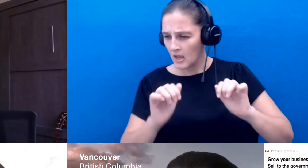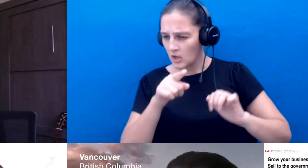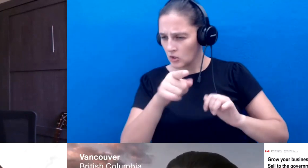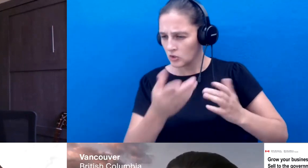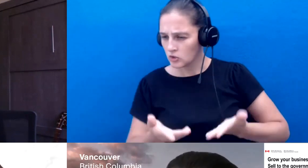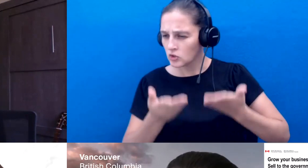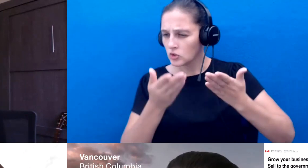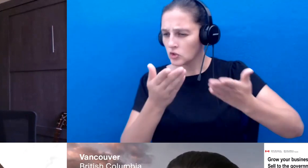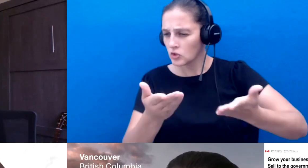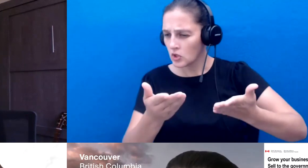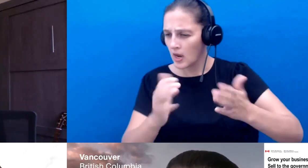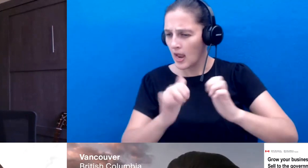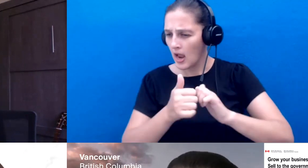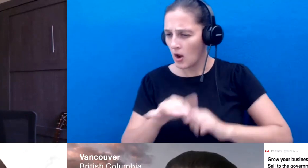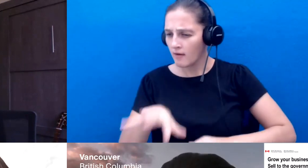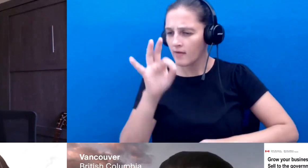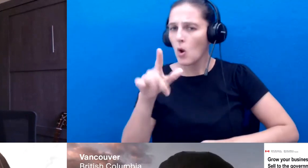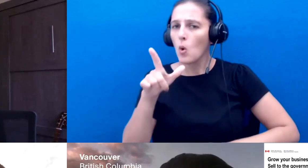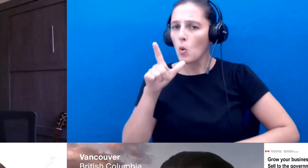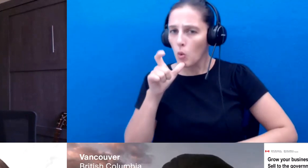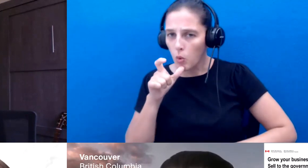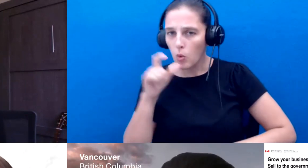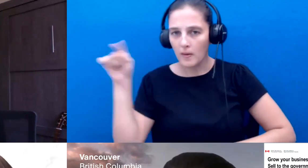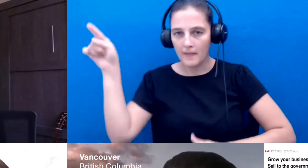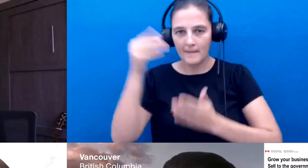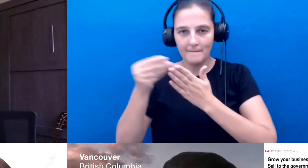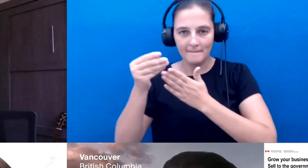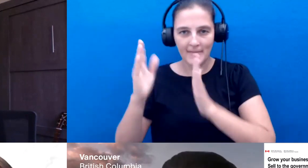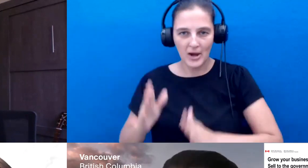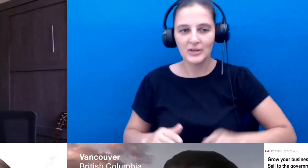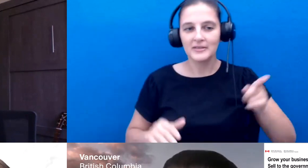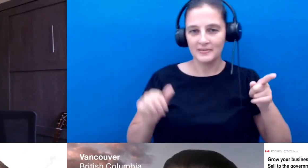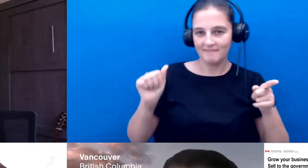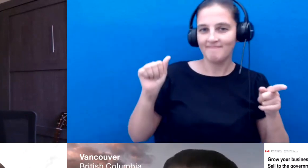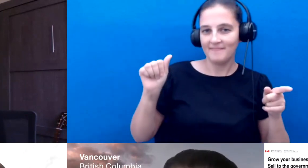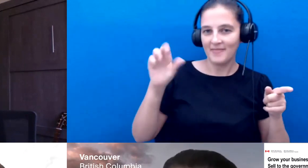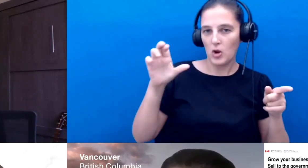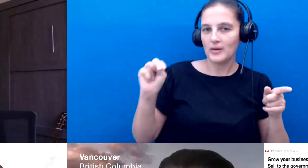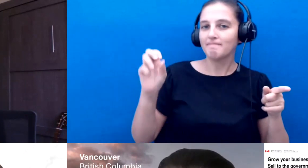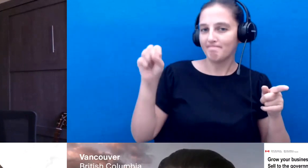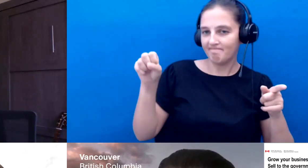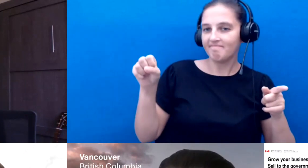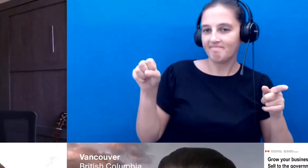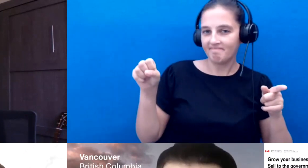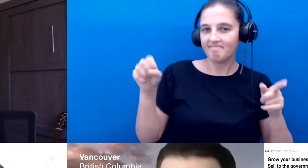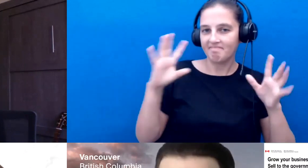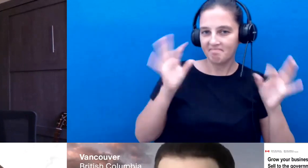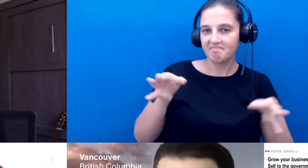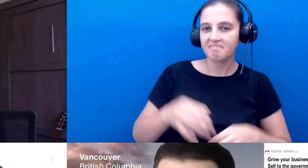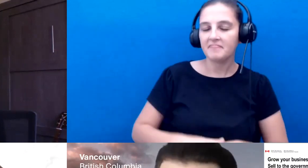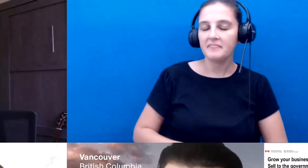suggest how to find who the buyers are? Yeah, absolutely. So I think